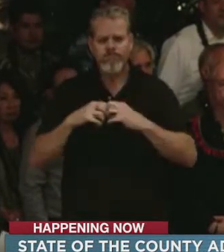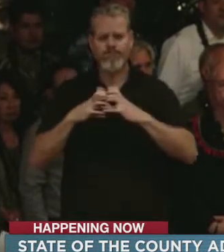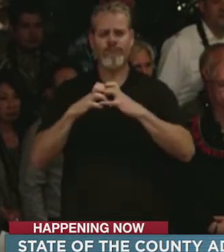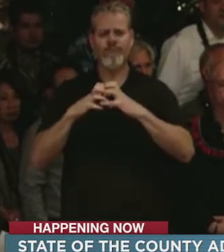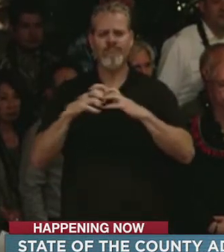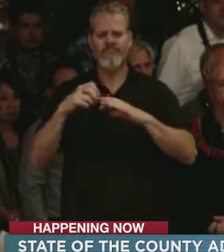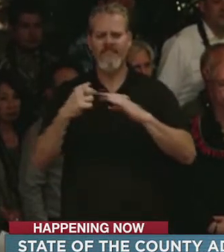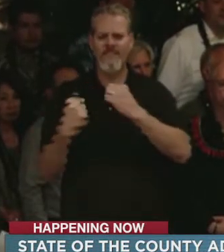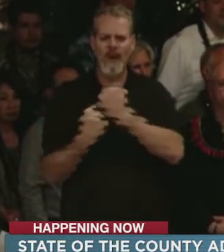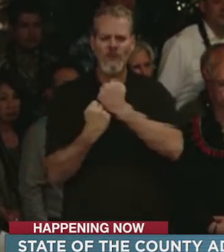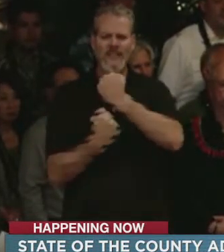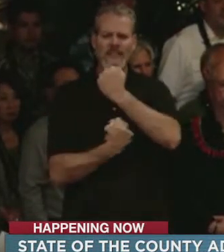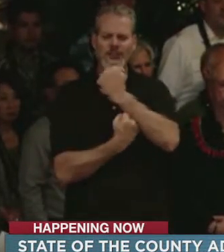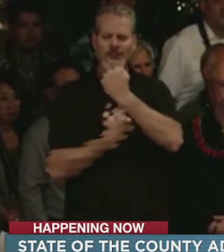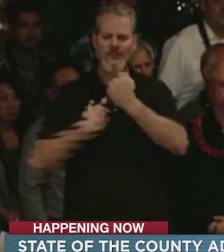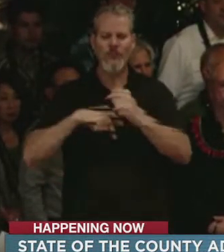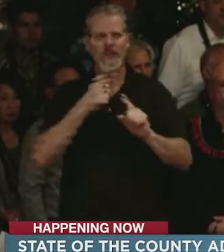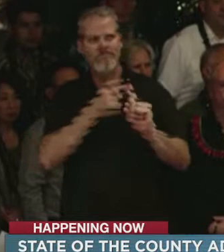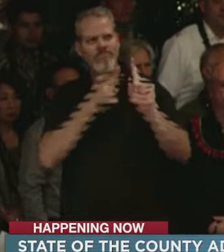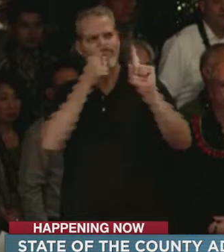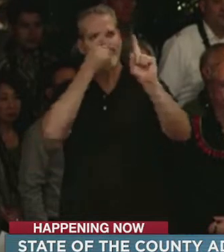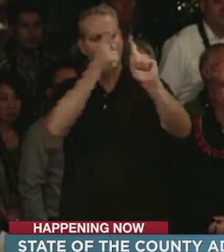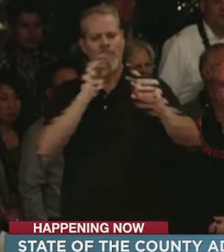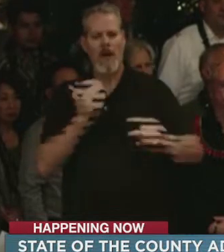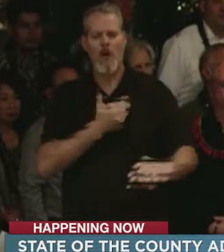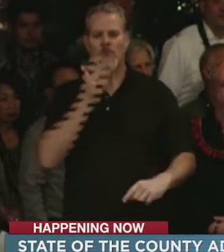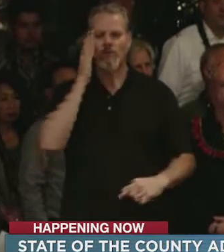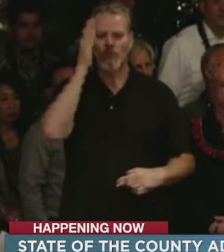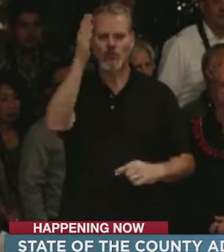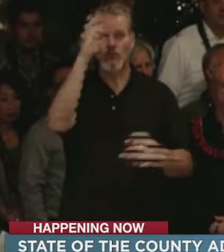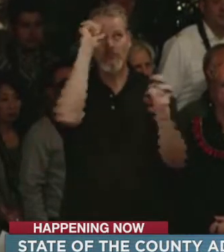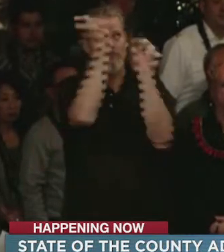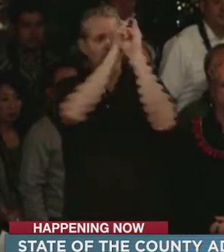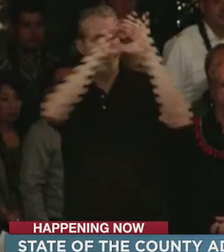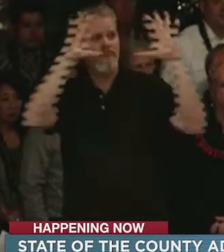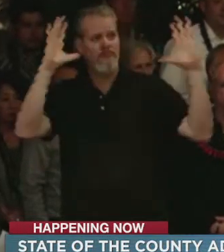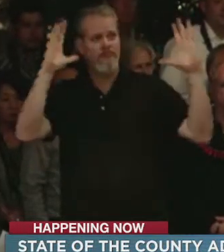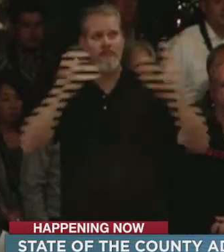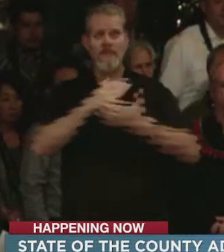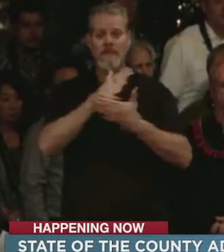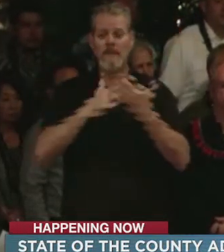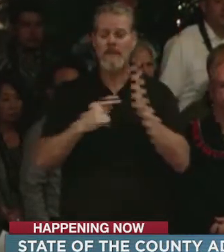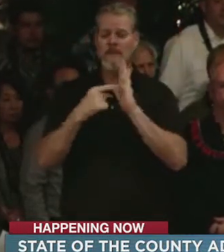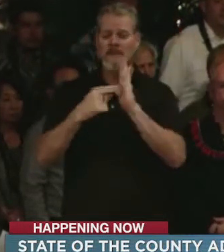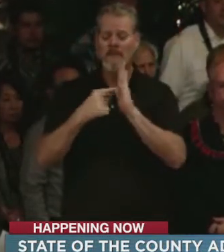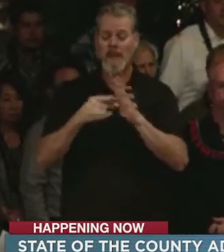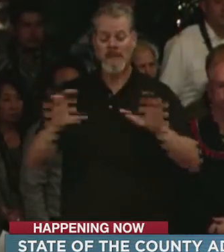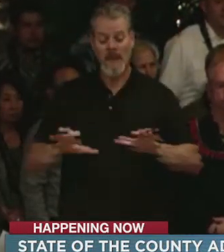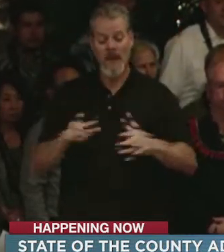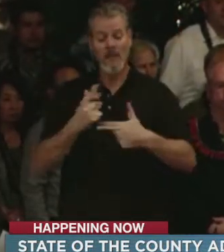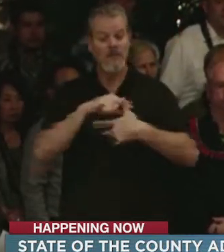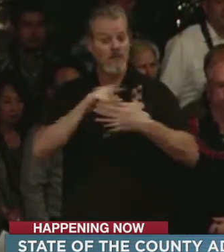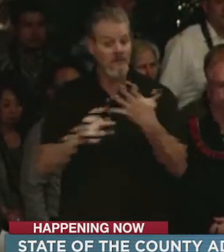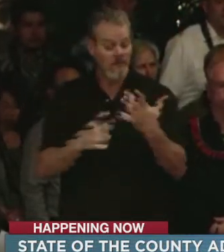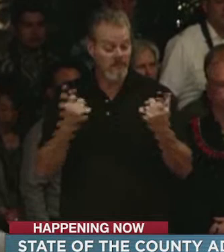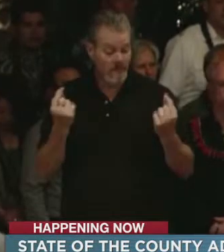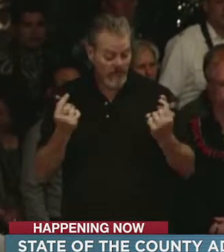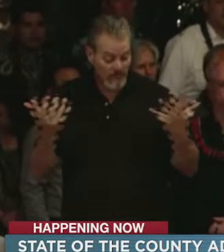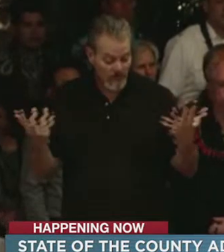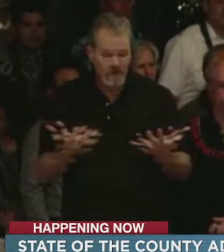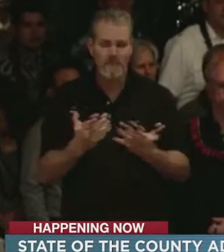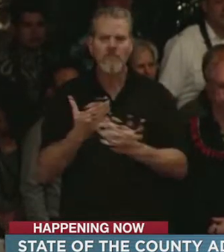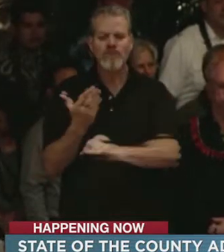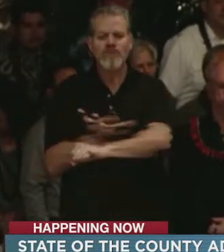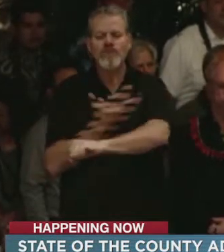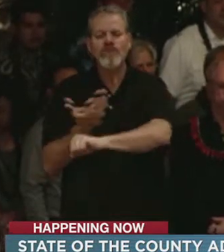to thrive into the future we envision. Some examples of the actions taken include the revival of critical affordable